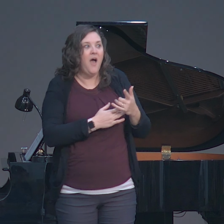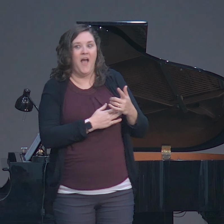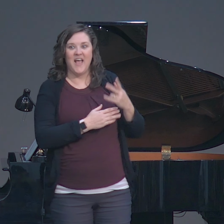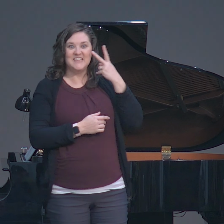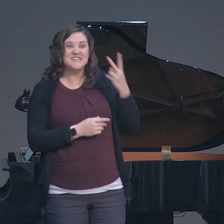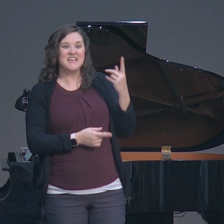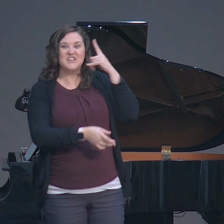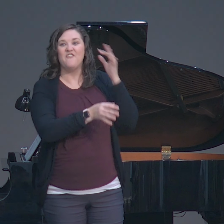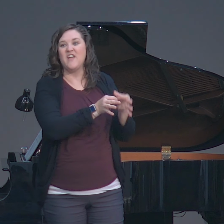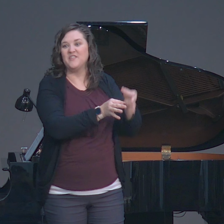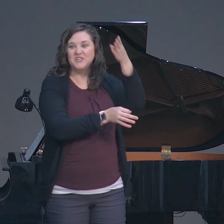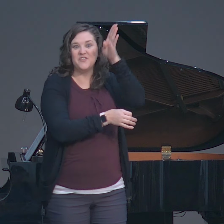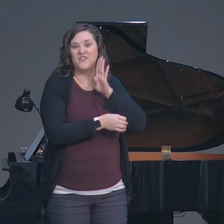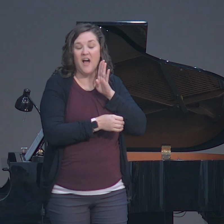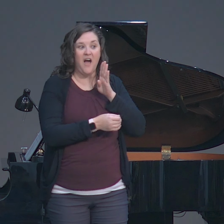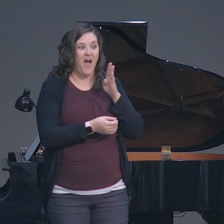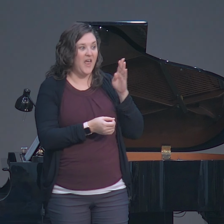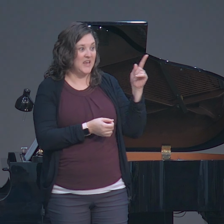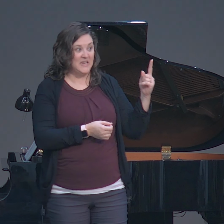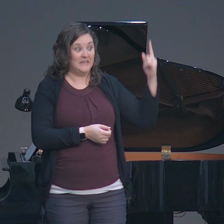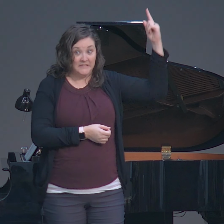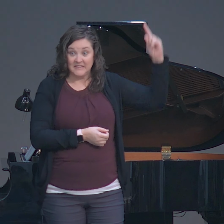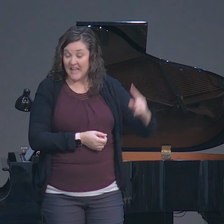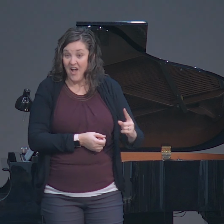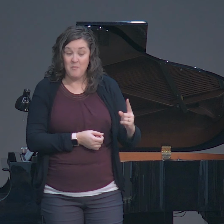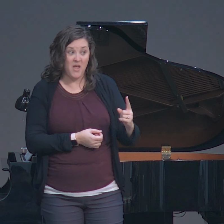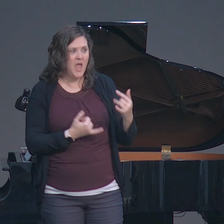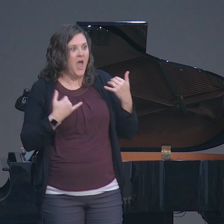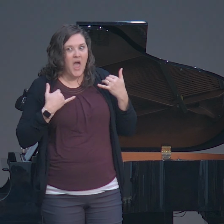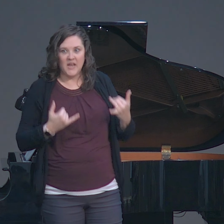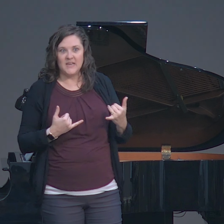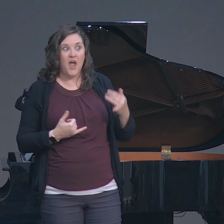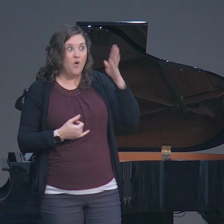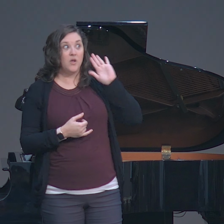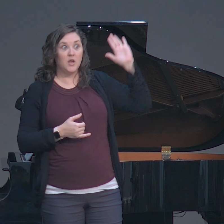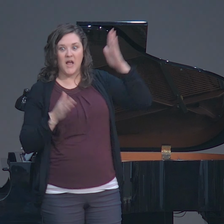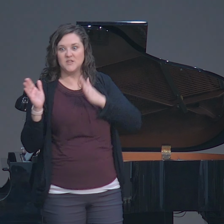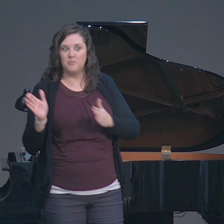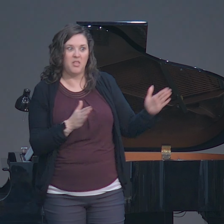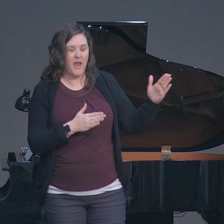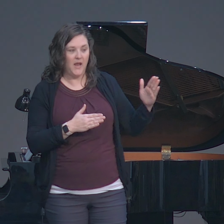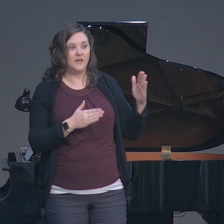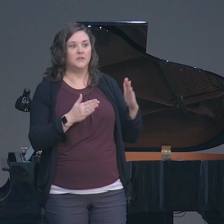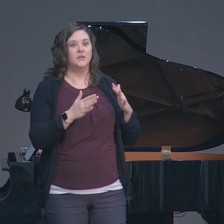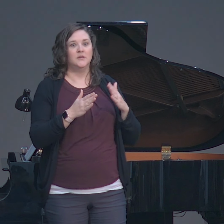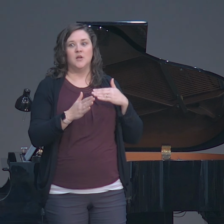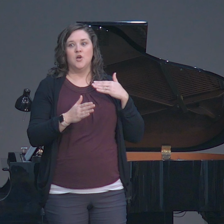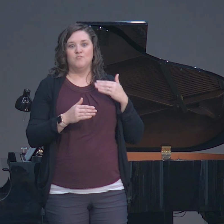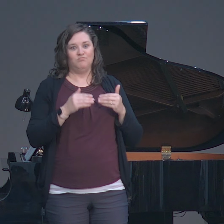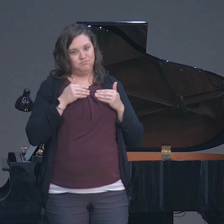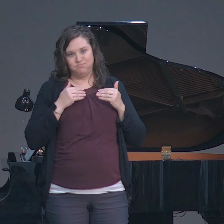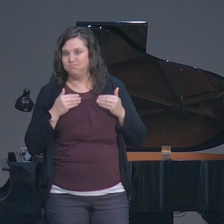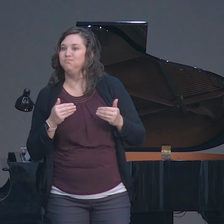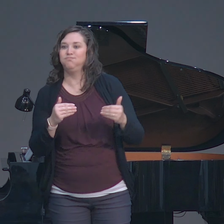Jesus. And the plan of God is taking a major step forward with his arrival.